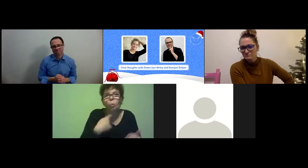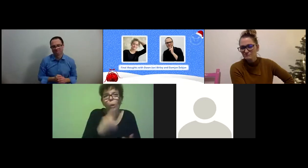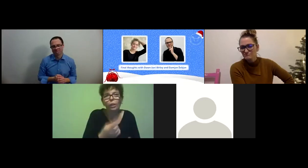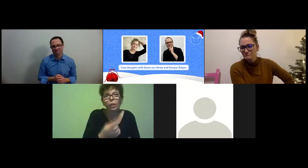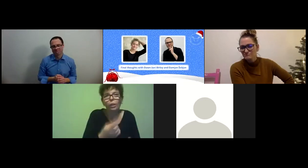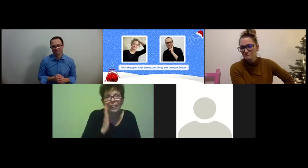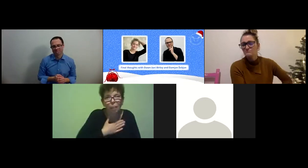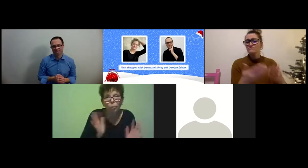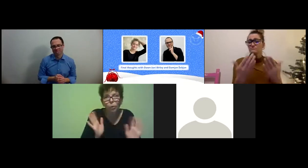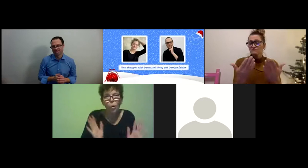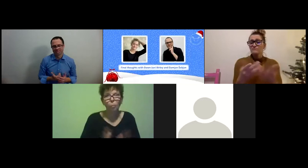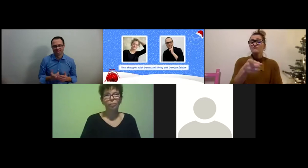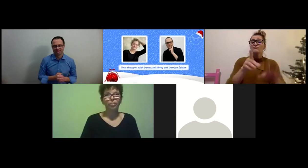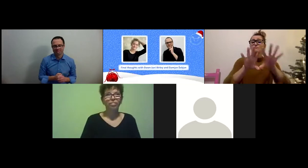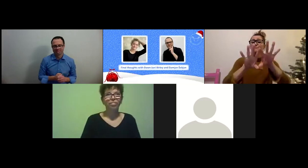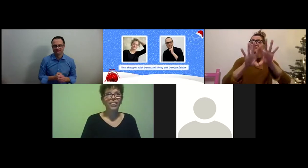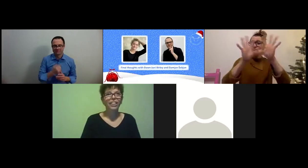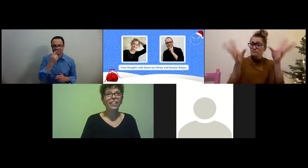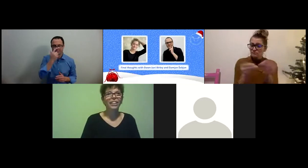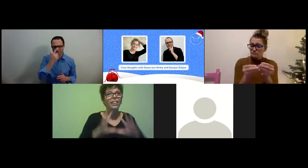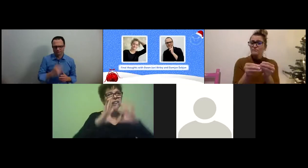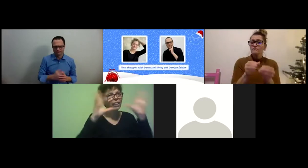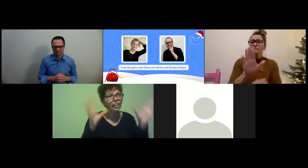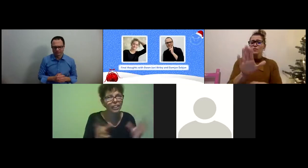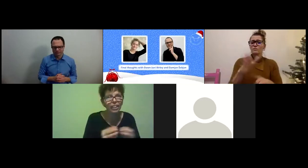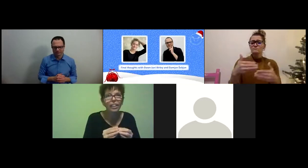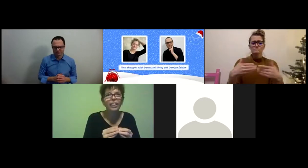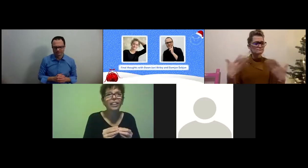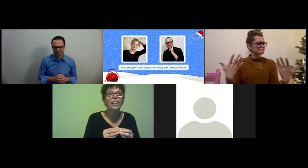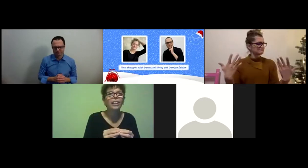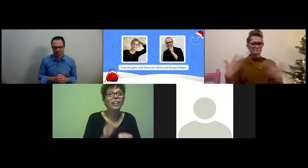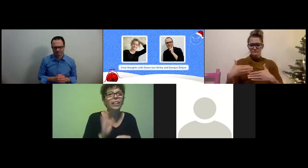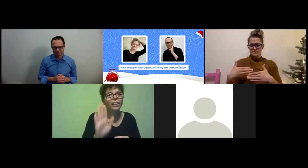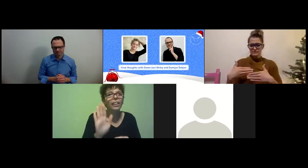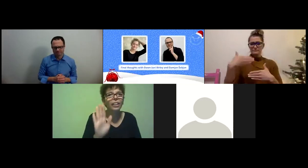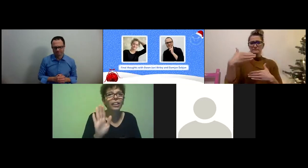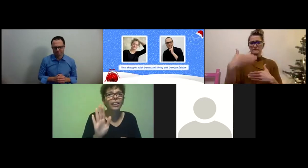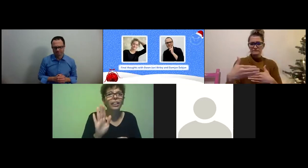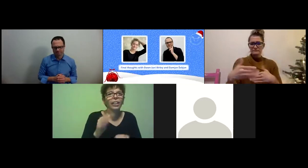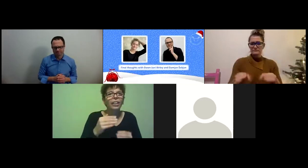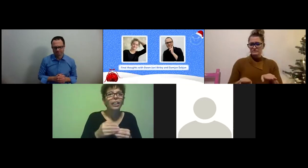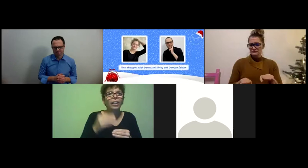going. I'm at your disposal. That's all I know what to say at the moment.